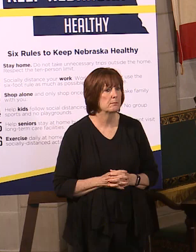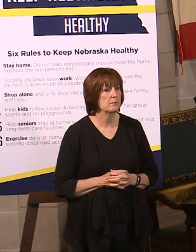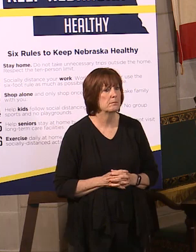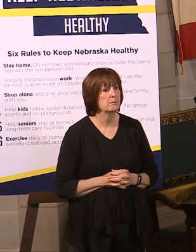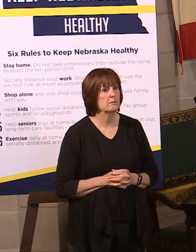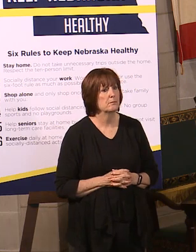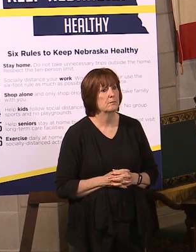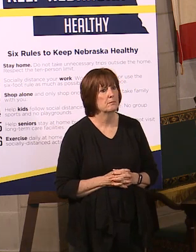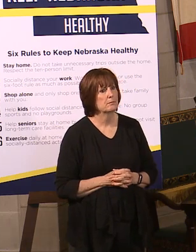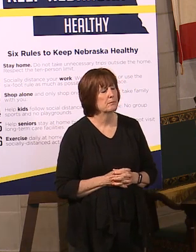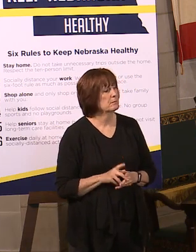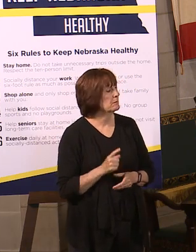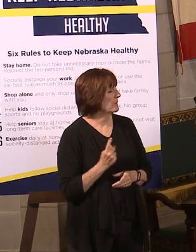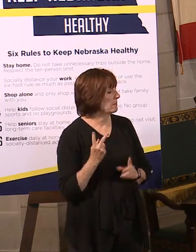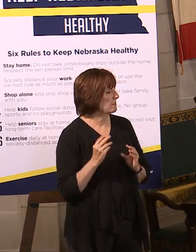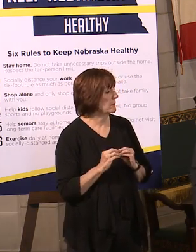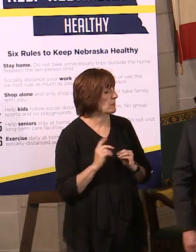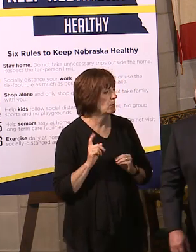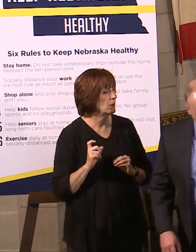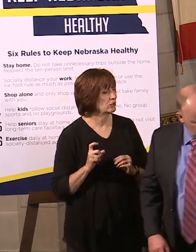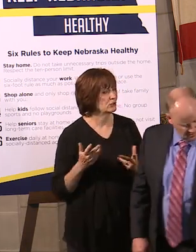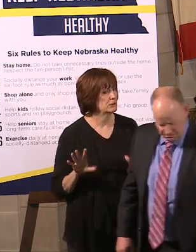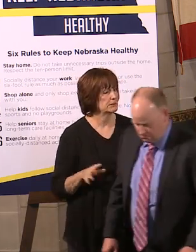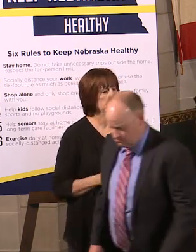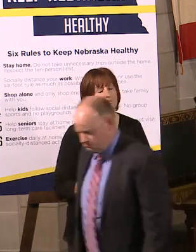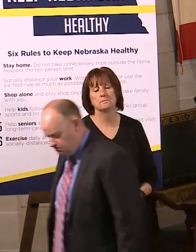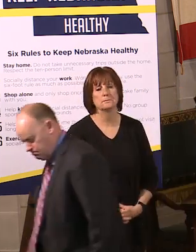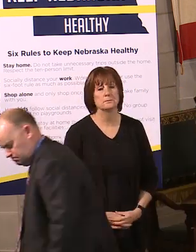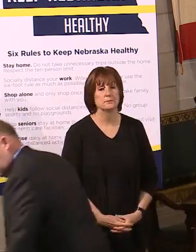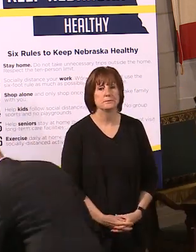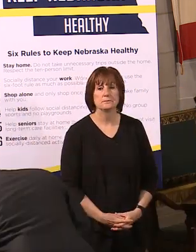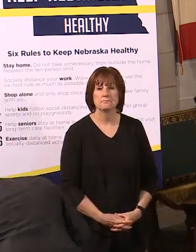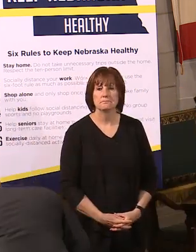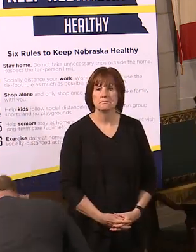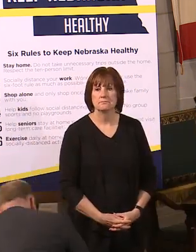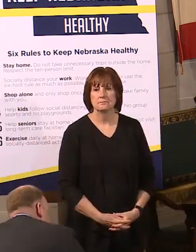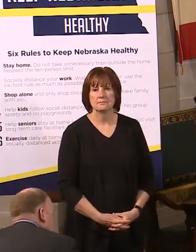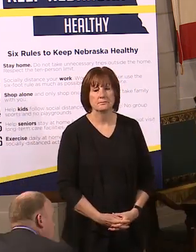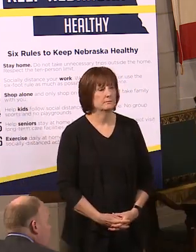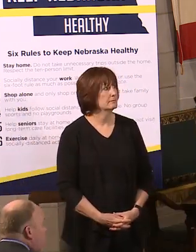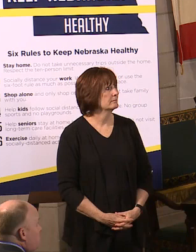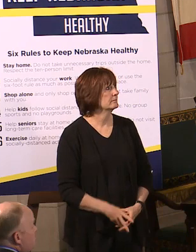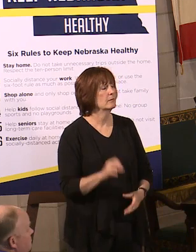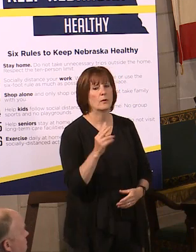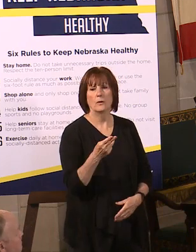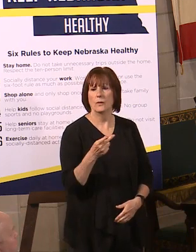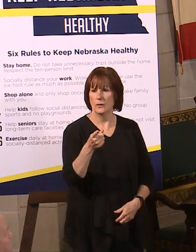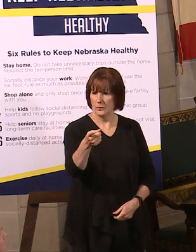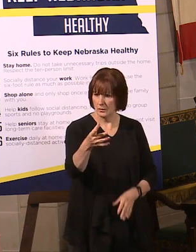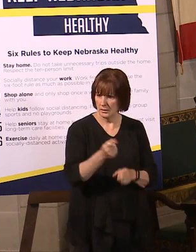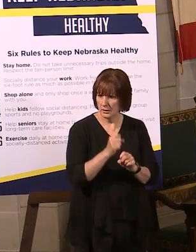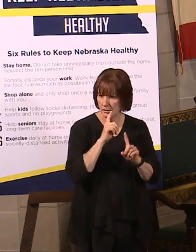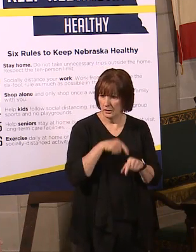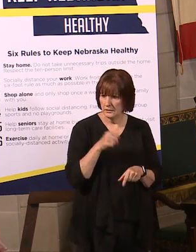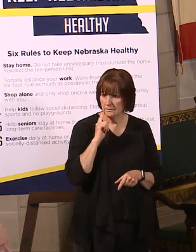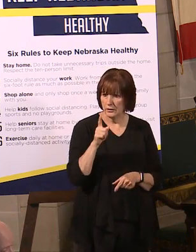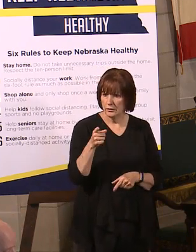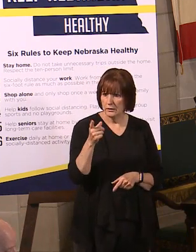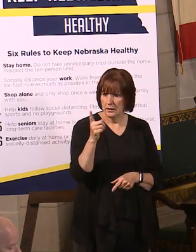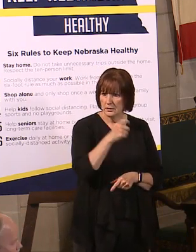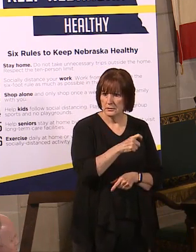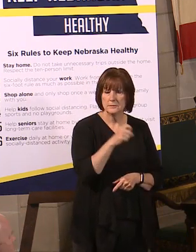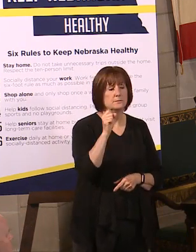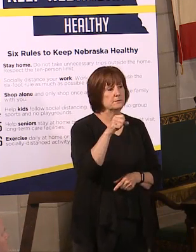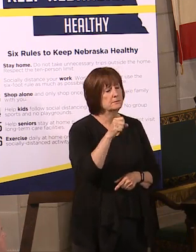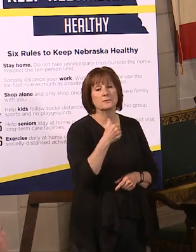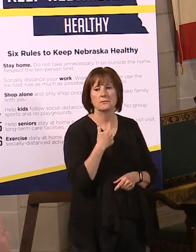There's time for just a couple more questions. Couple more questions. Oh, Gary, did you ever get that answer we were asking you before? I